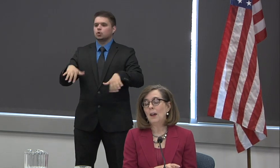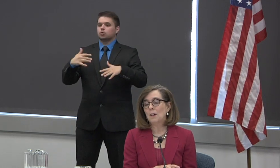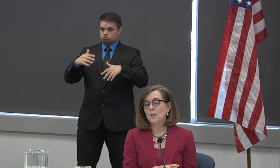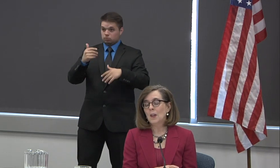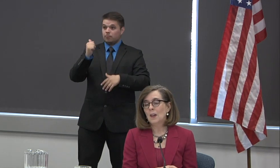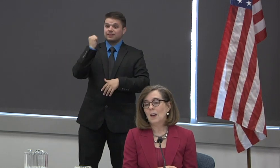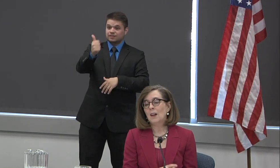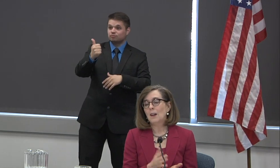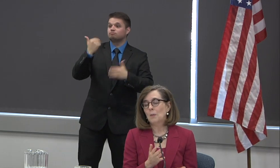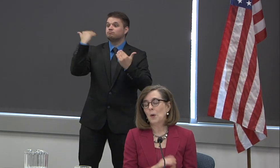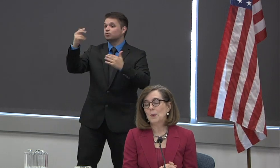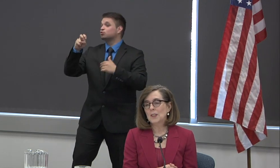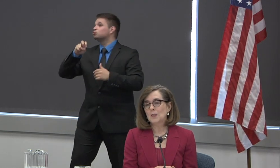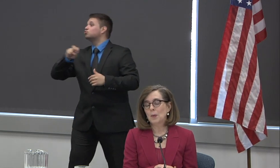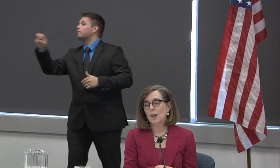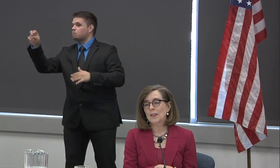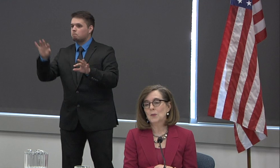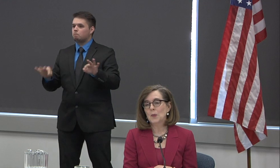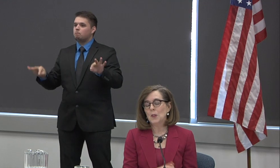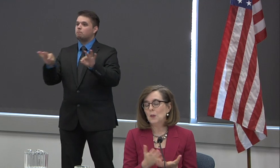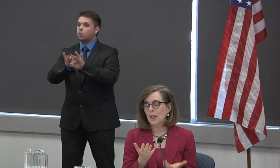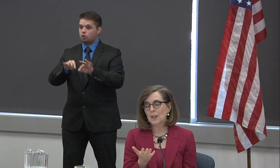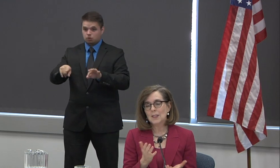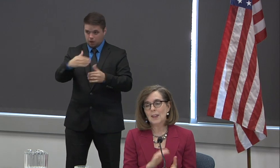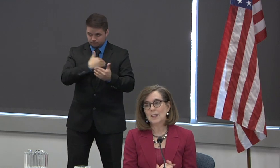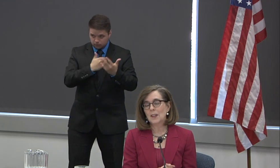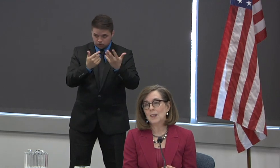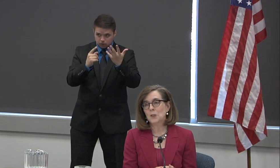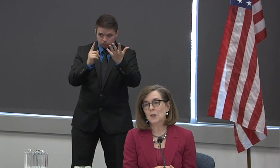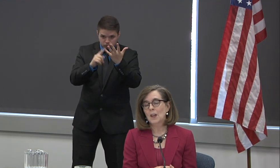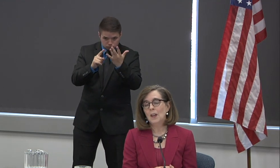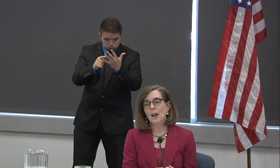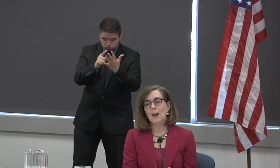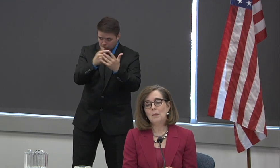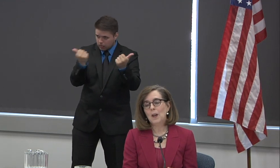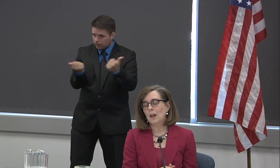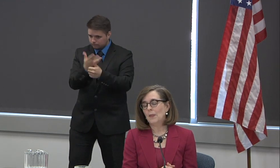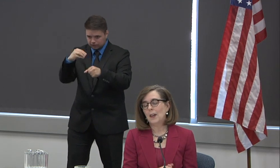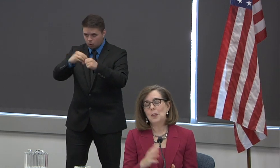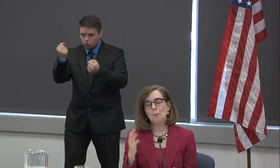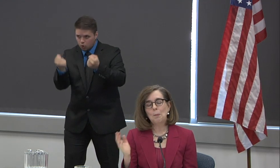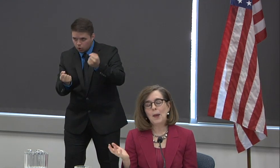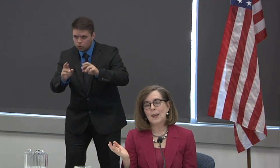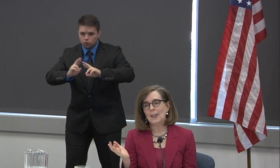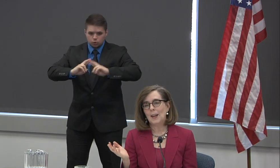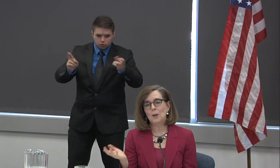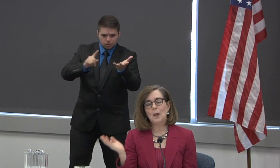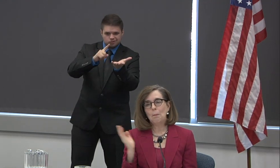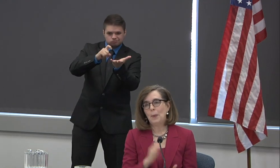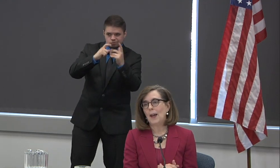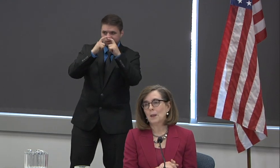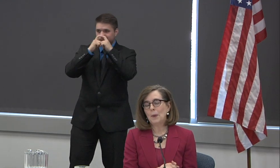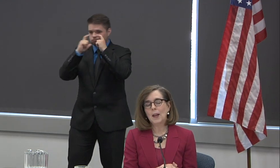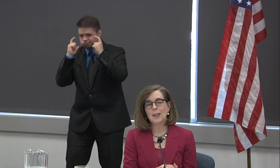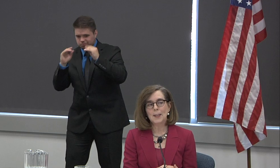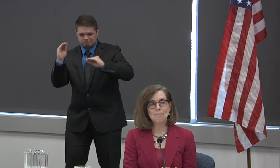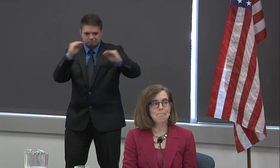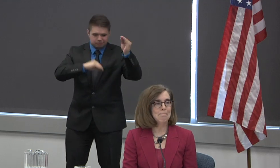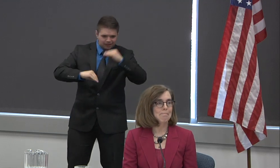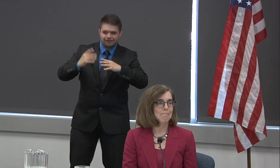have appropriate supplies with you, hand sanitizer, and that you pack it out and pack it back